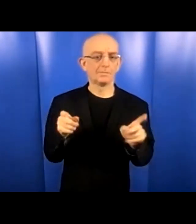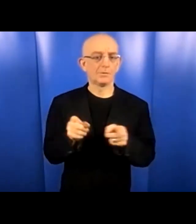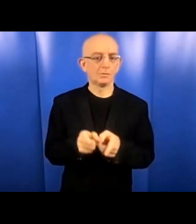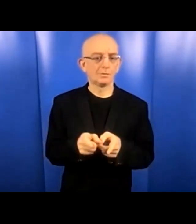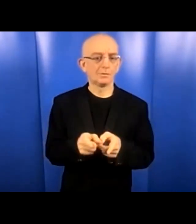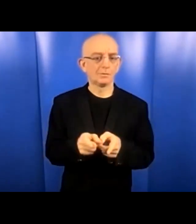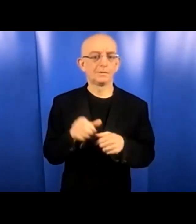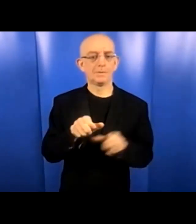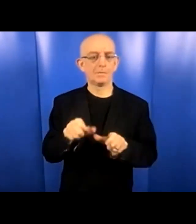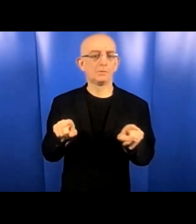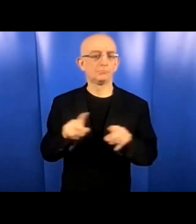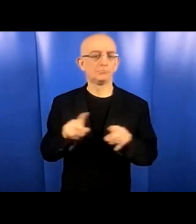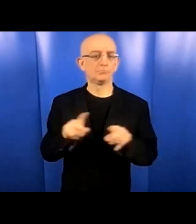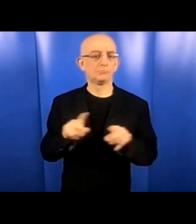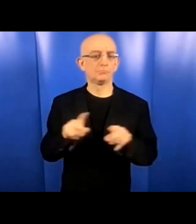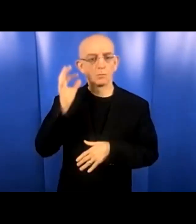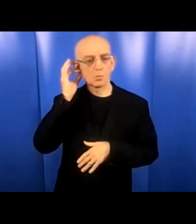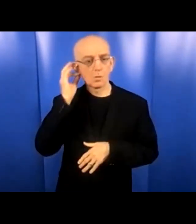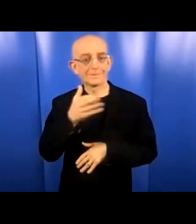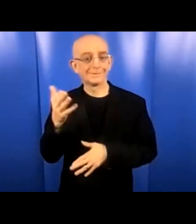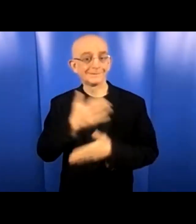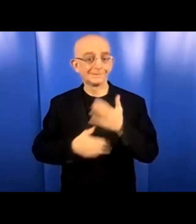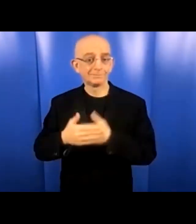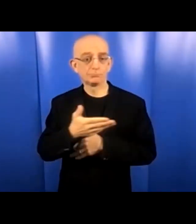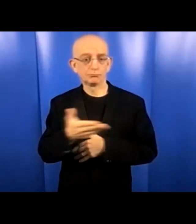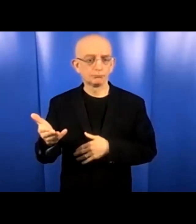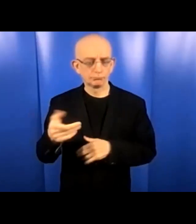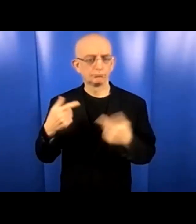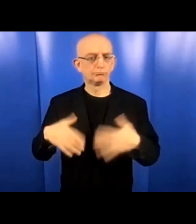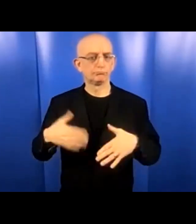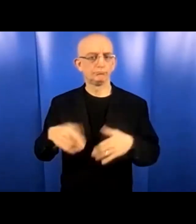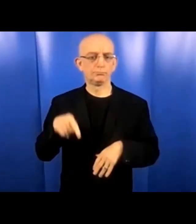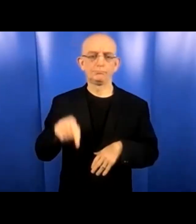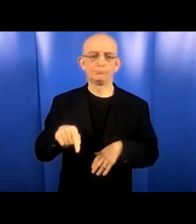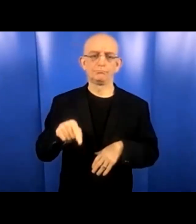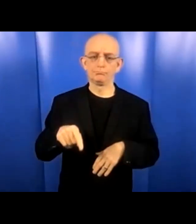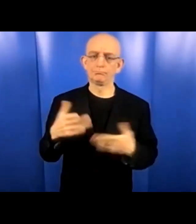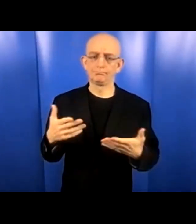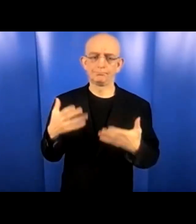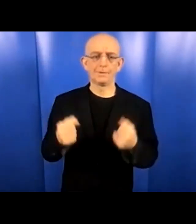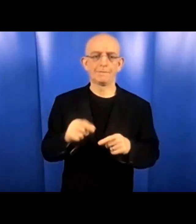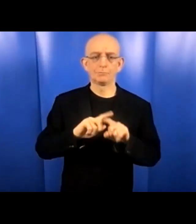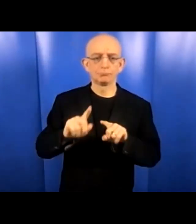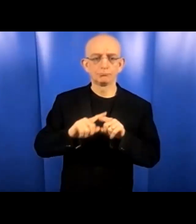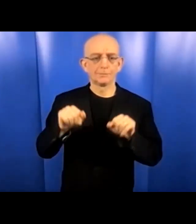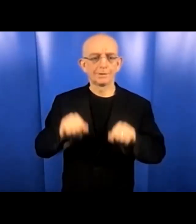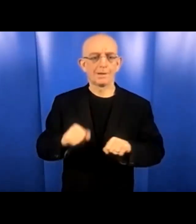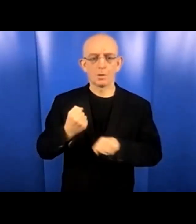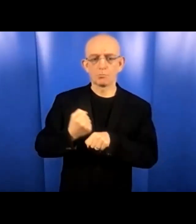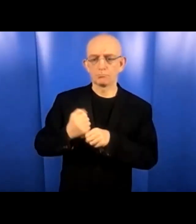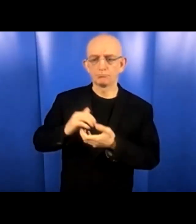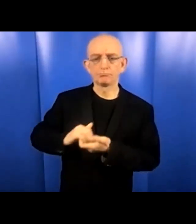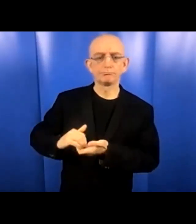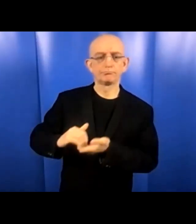not only in terms of preparing the report for the CR report, but also working closely in collaboration with them,